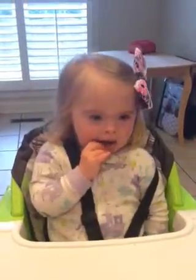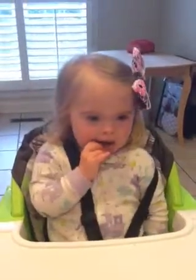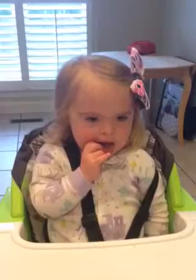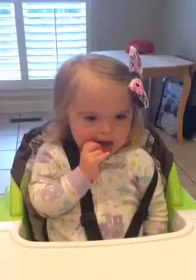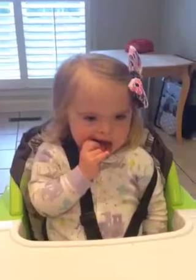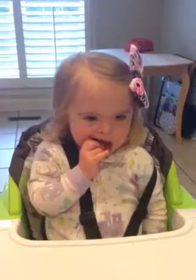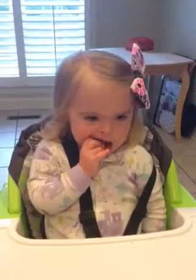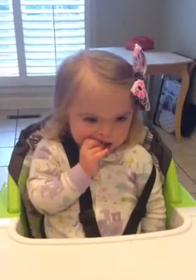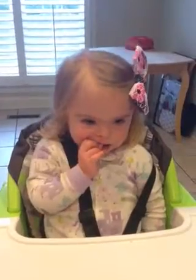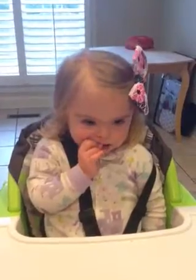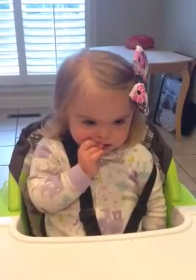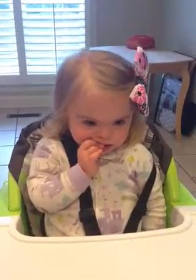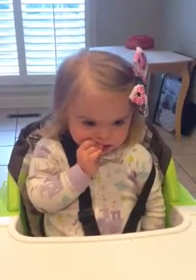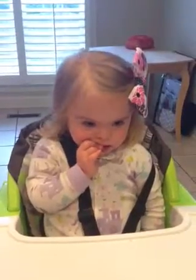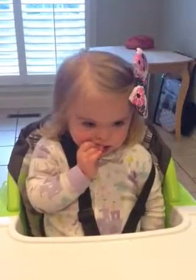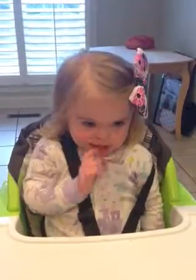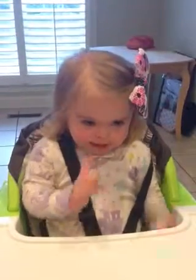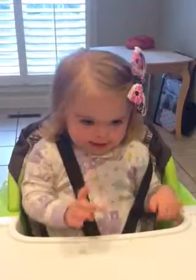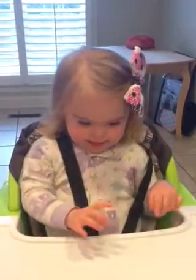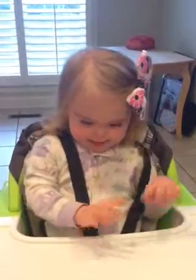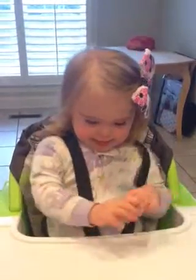Lila, say swing.